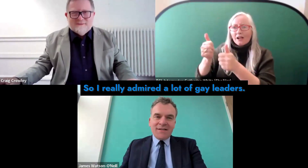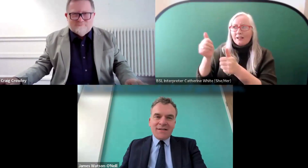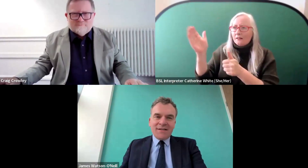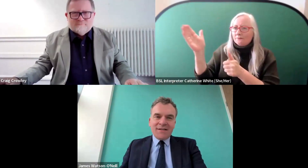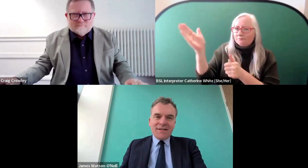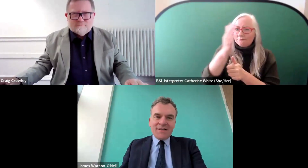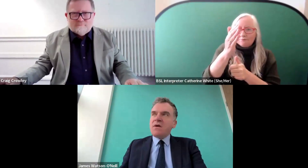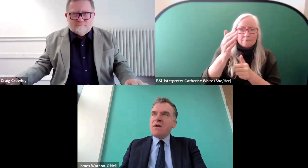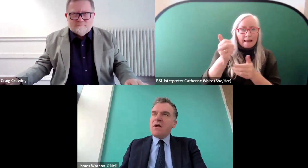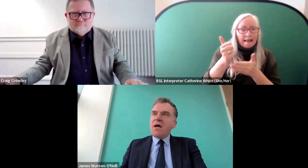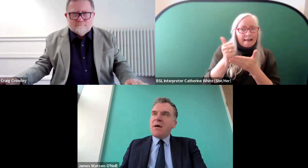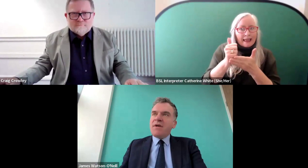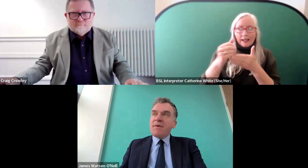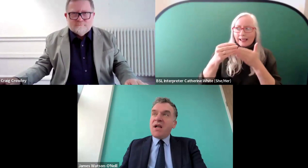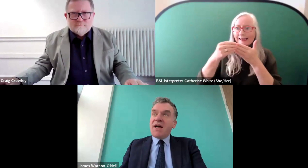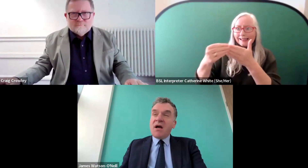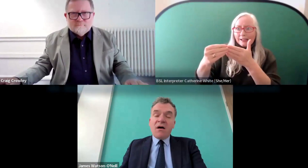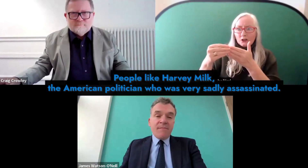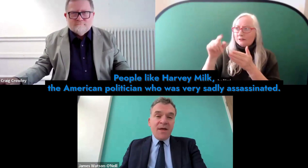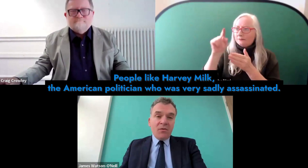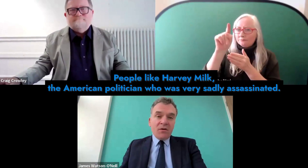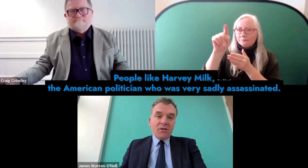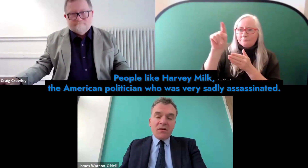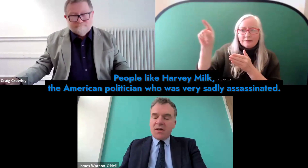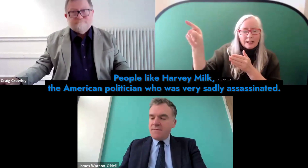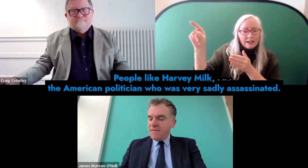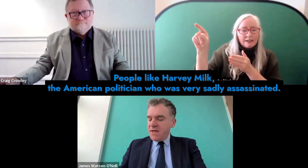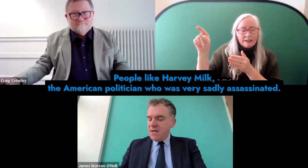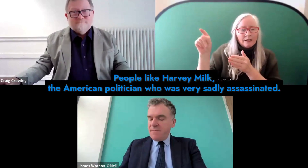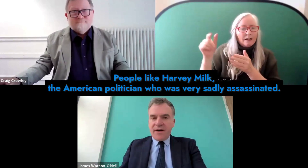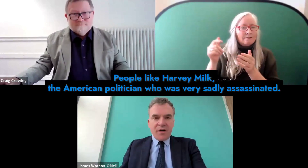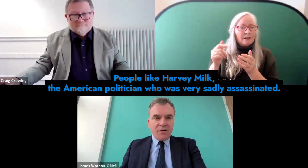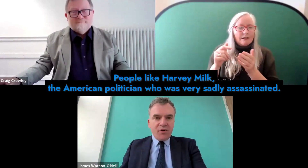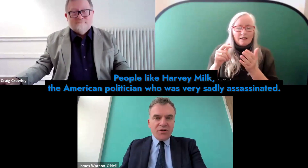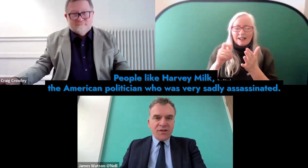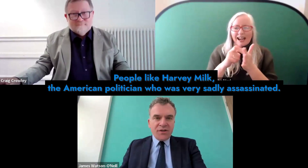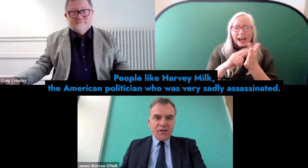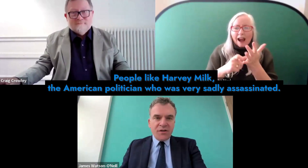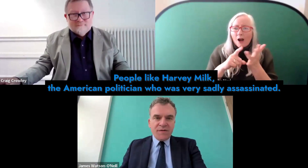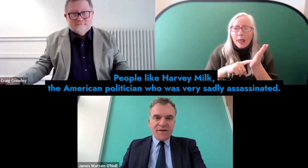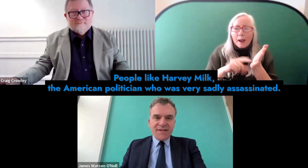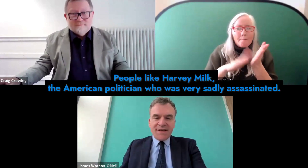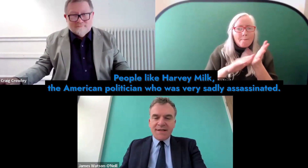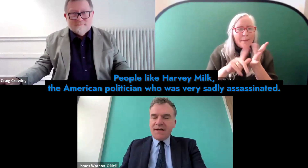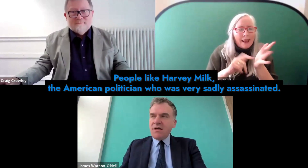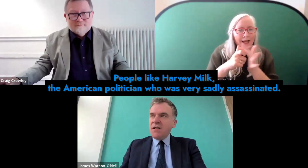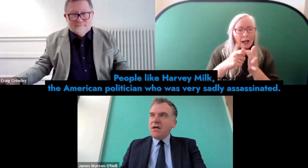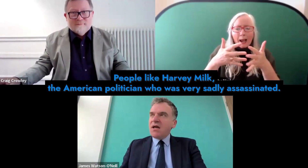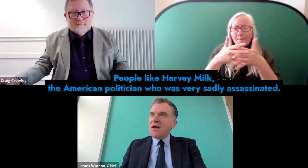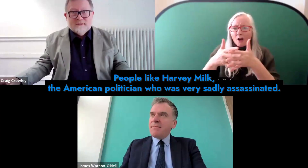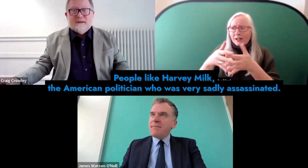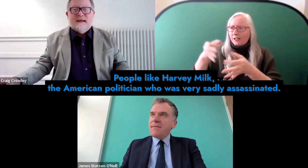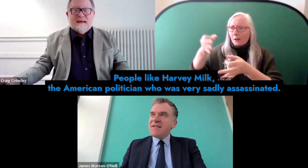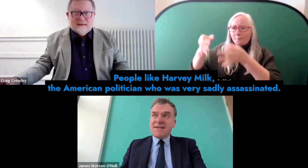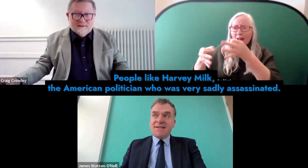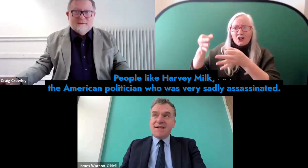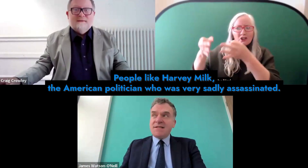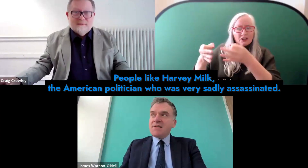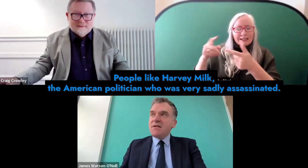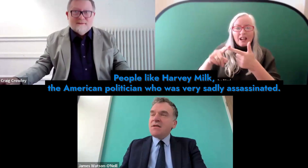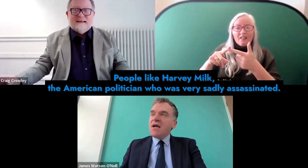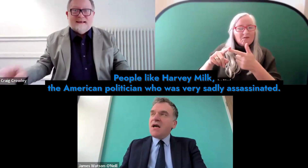leaders. Um, People like Harvey Milk, the American politician who was very sadly